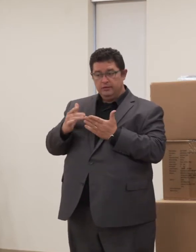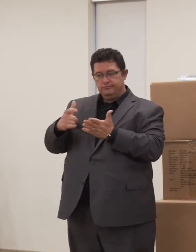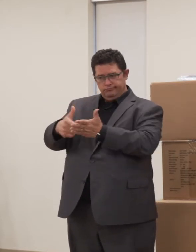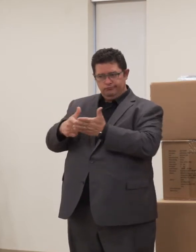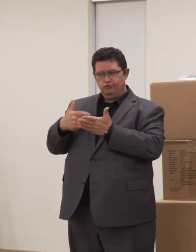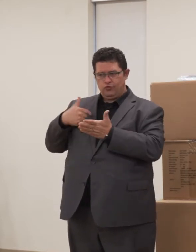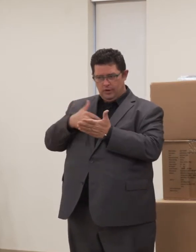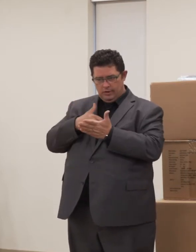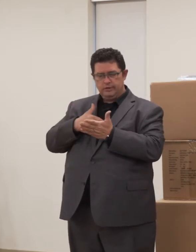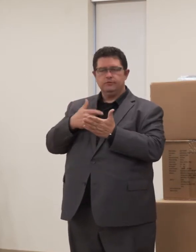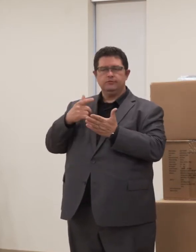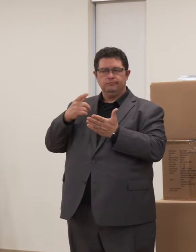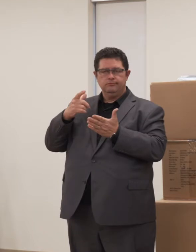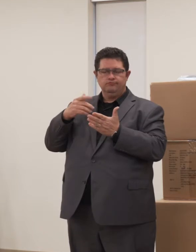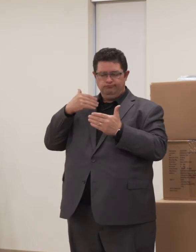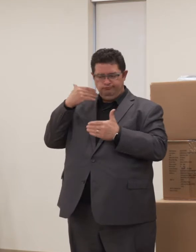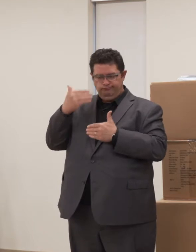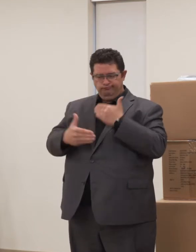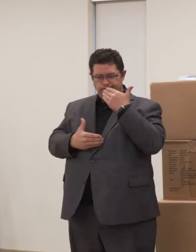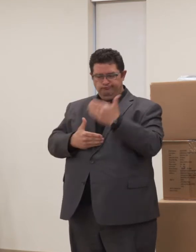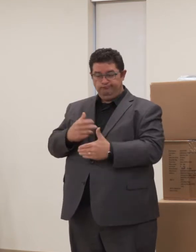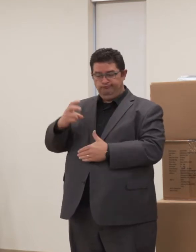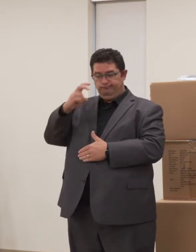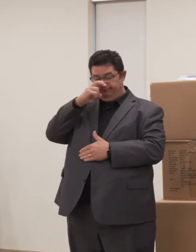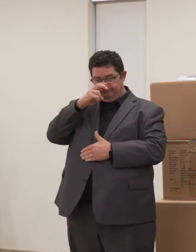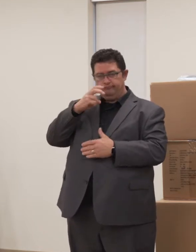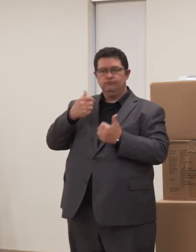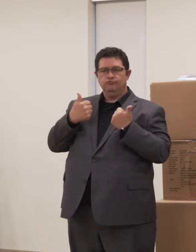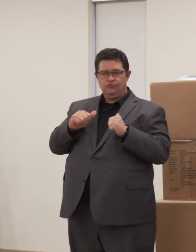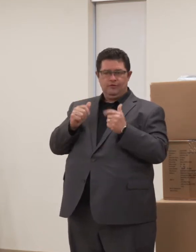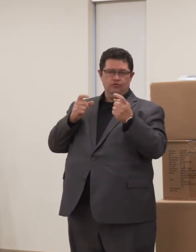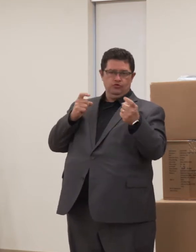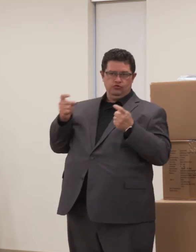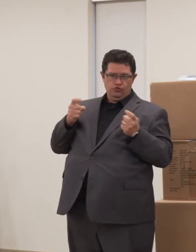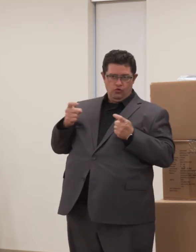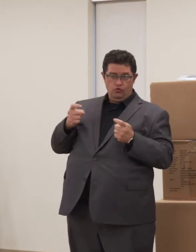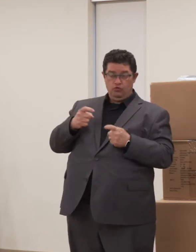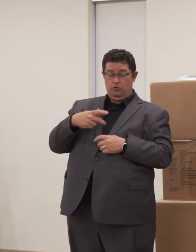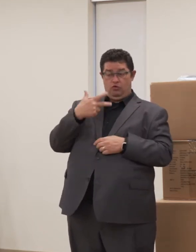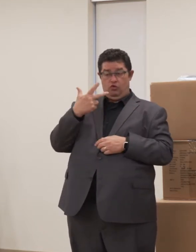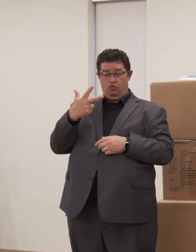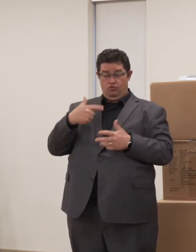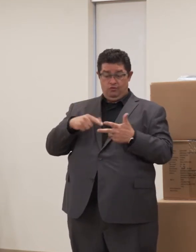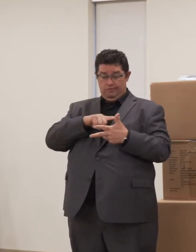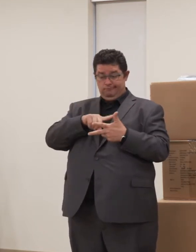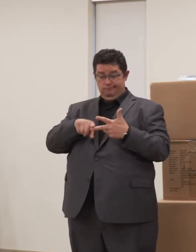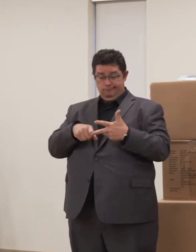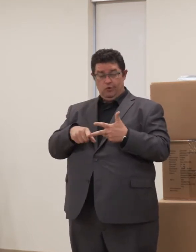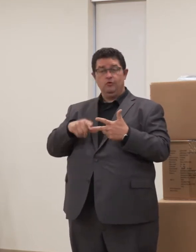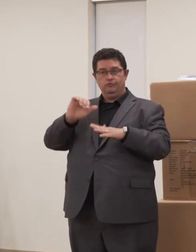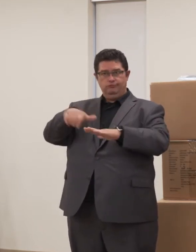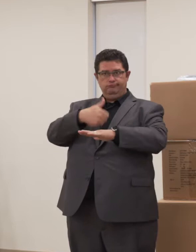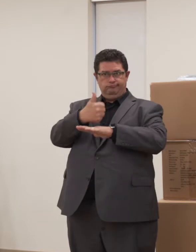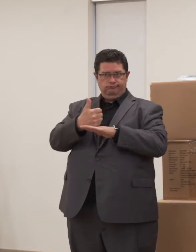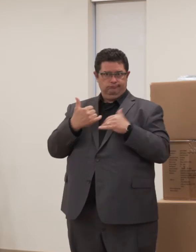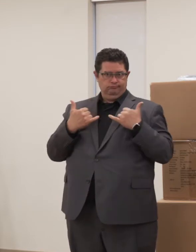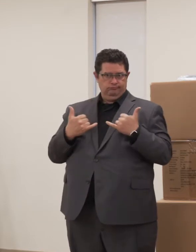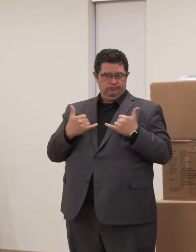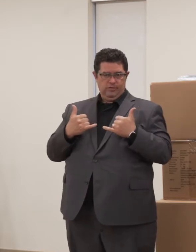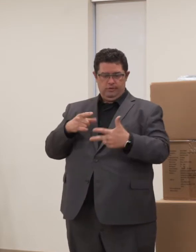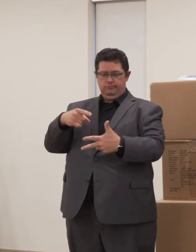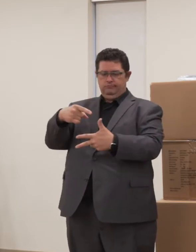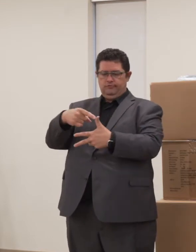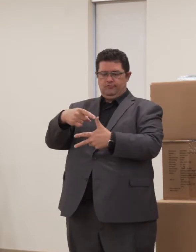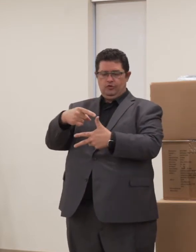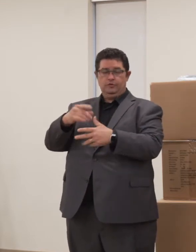to keep the virus under control. 3 of those steps begin at 5 p.m. tonight. First, businesses will have